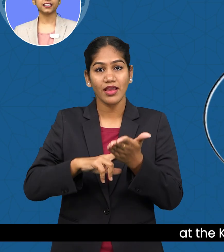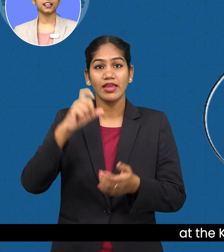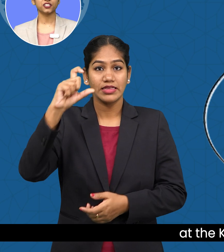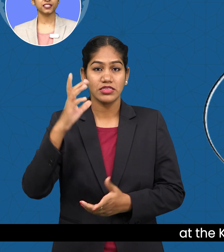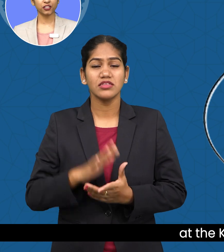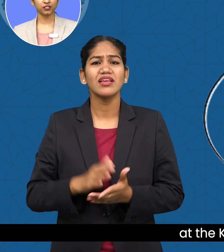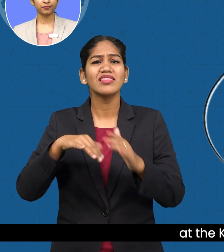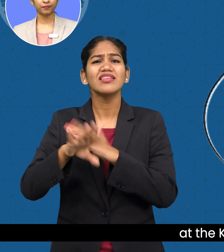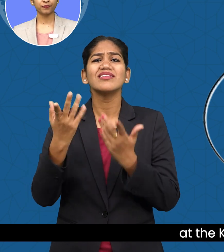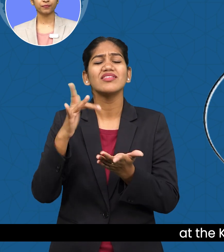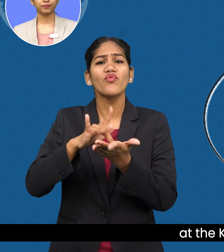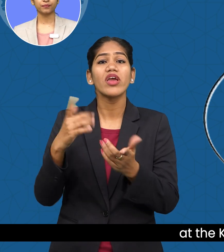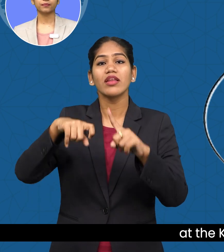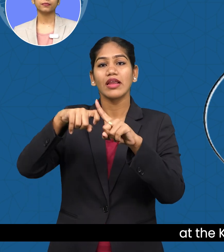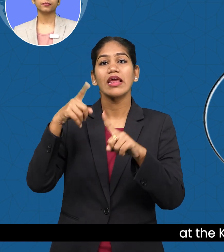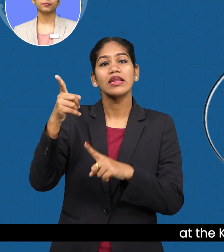at the Karachi session